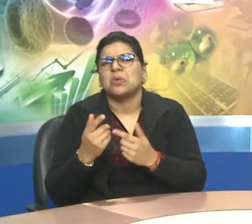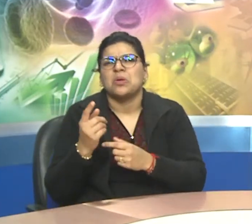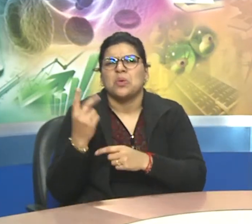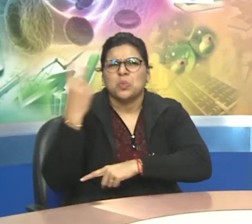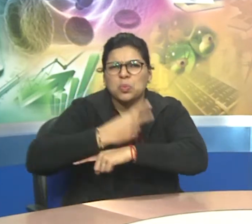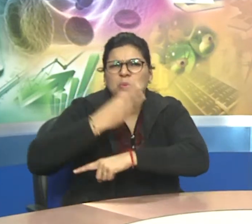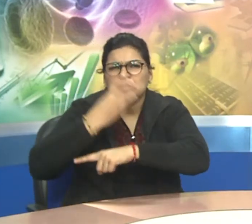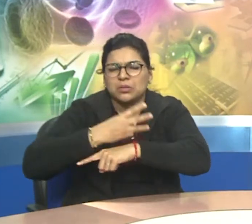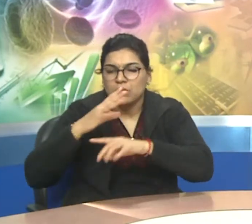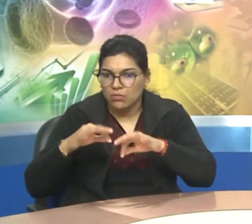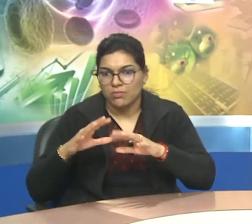glass.